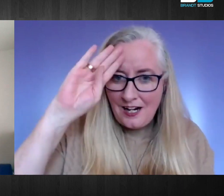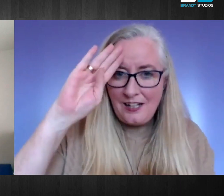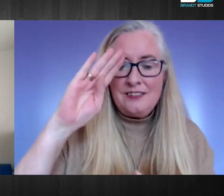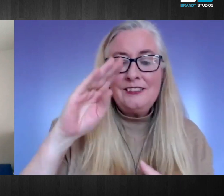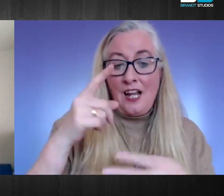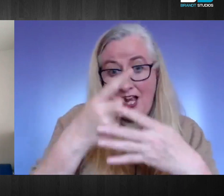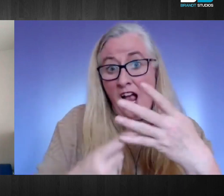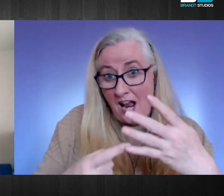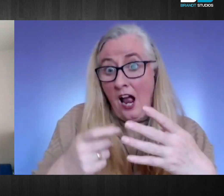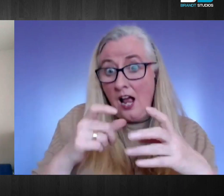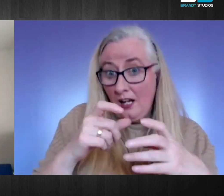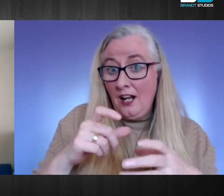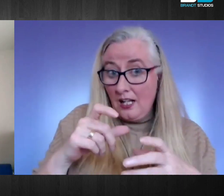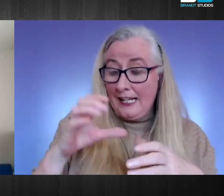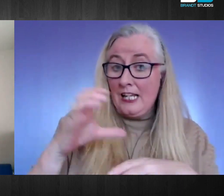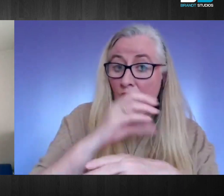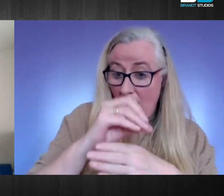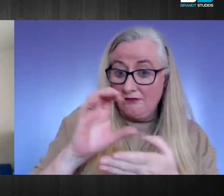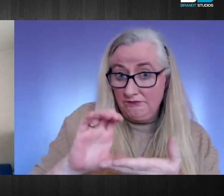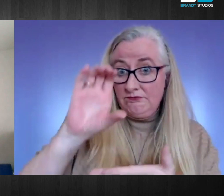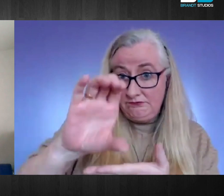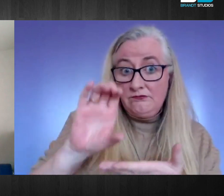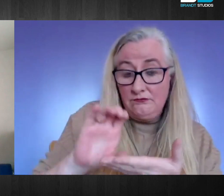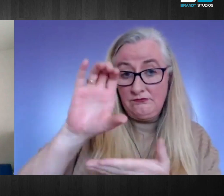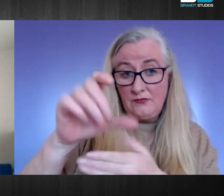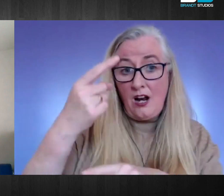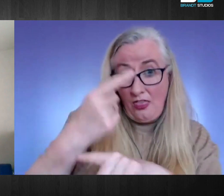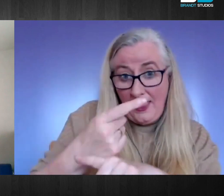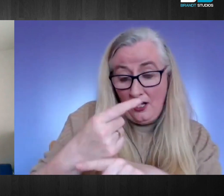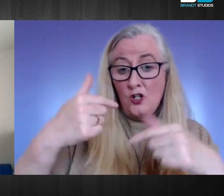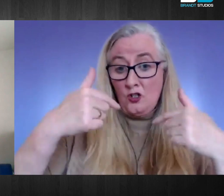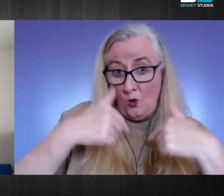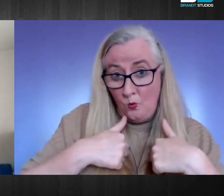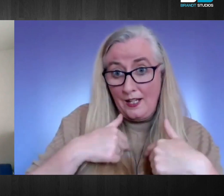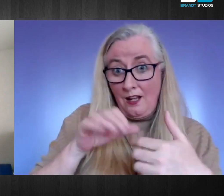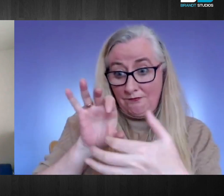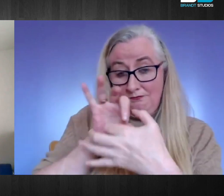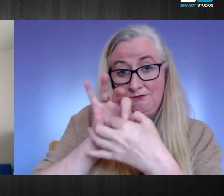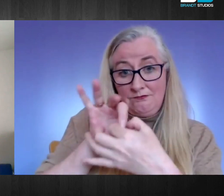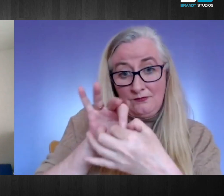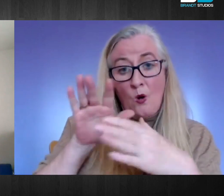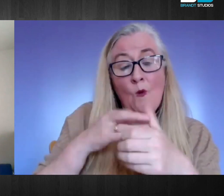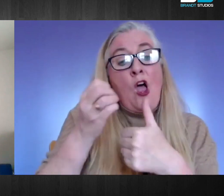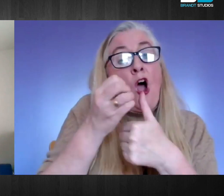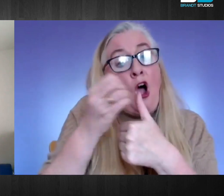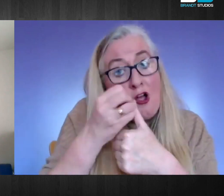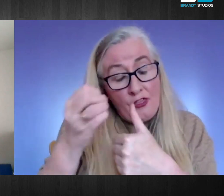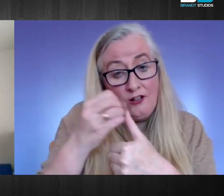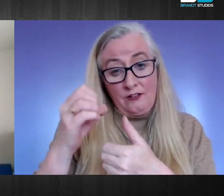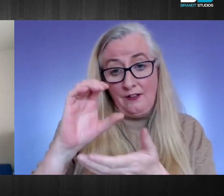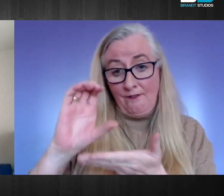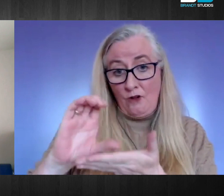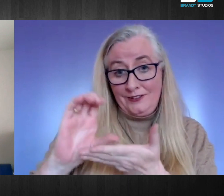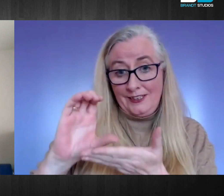made under that mechanism. So, and we are in contact actually with the other funders. We have